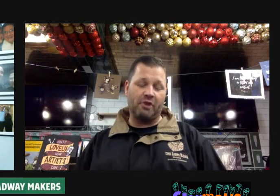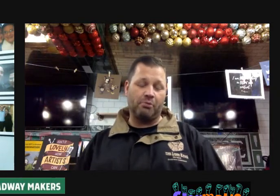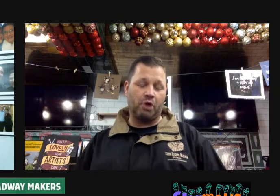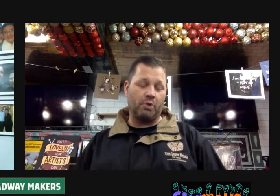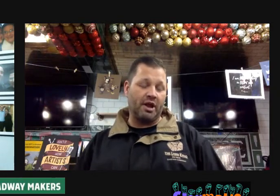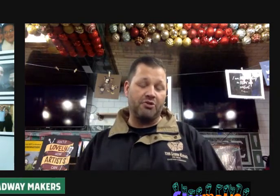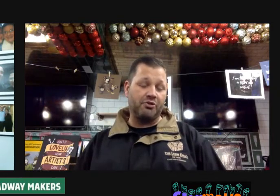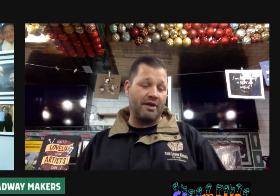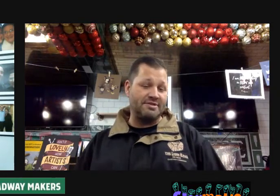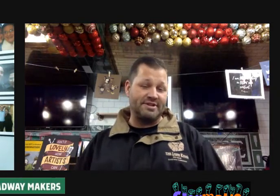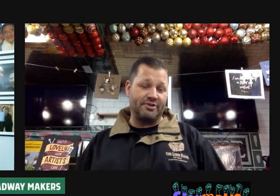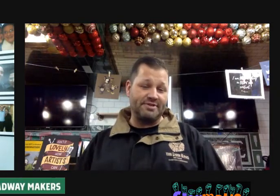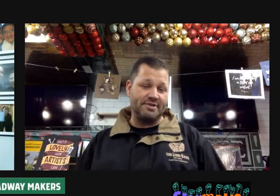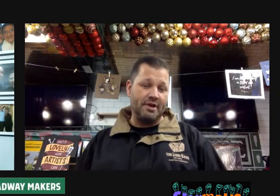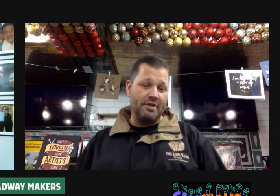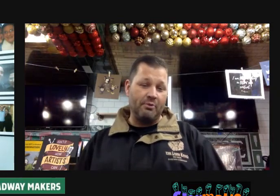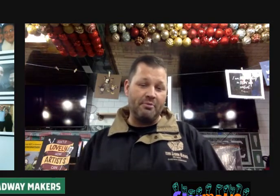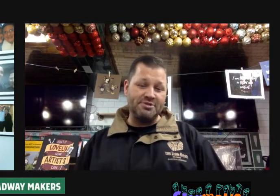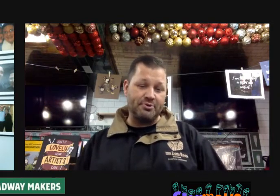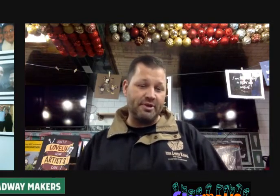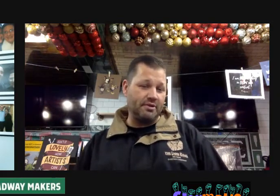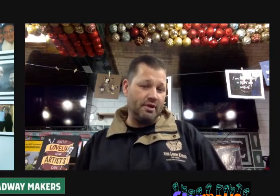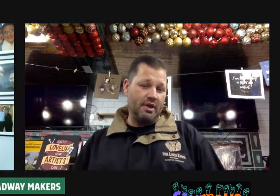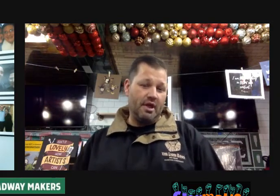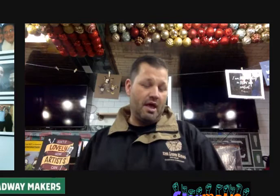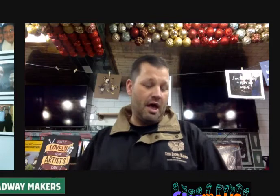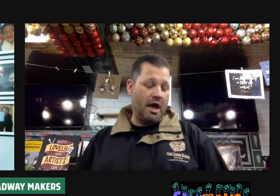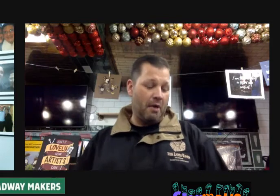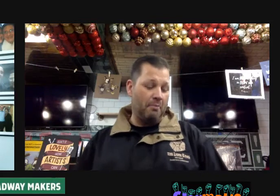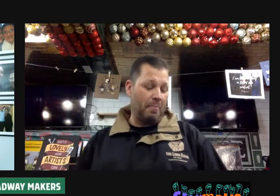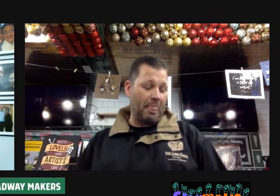as part of our Broadway Underground series that we've been doing.